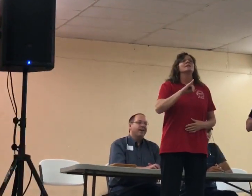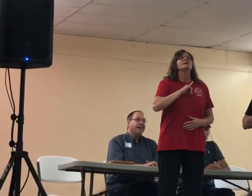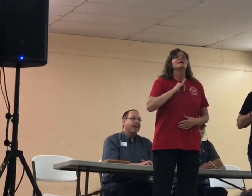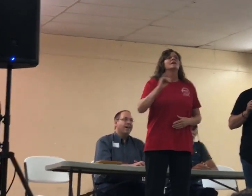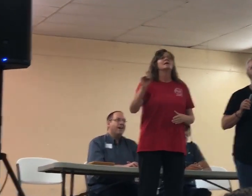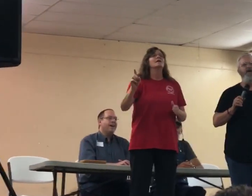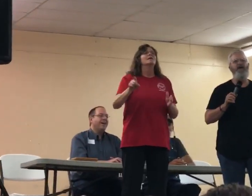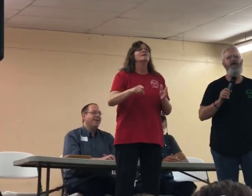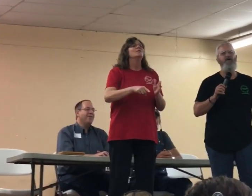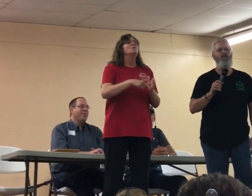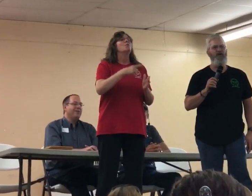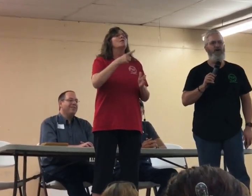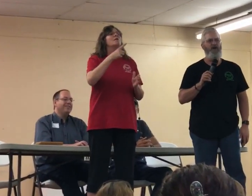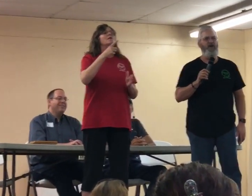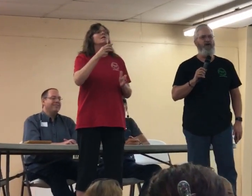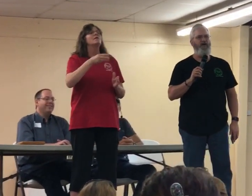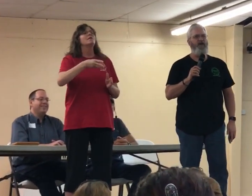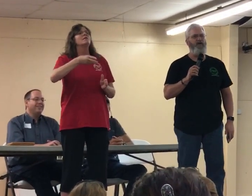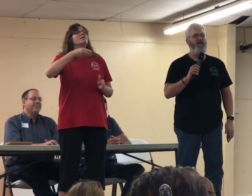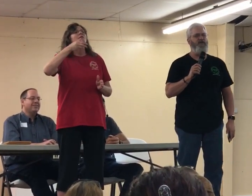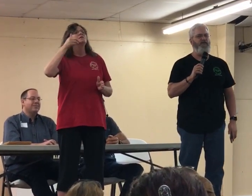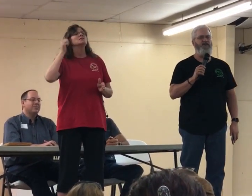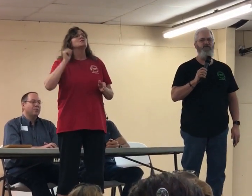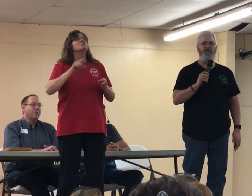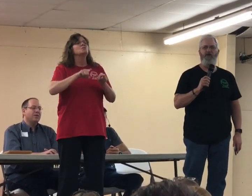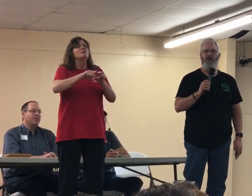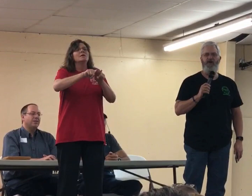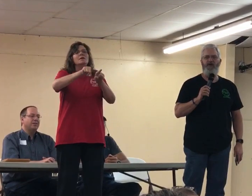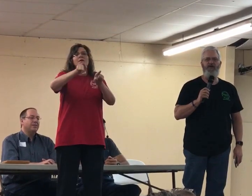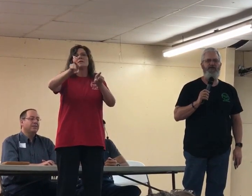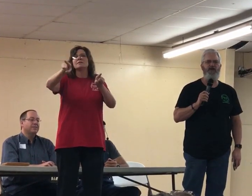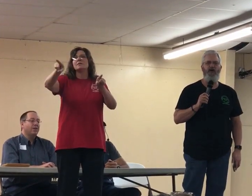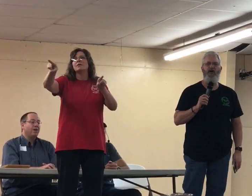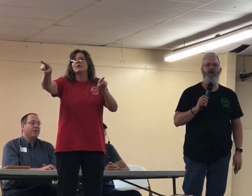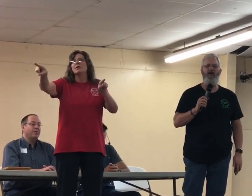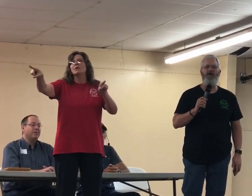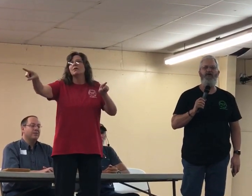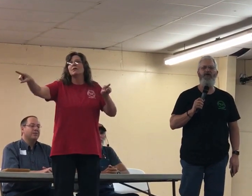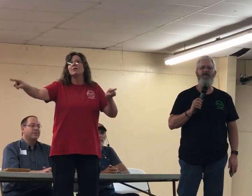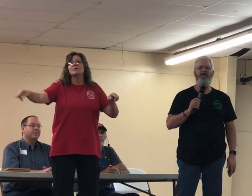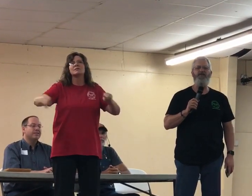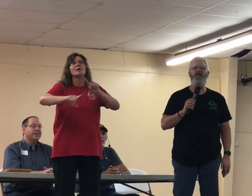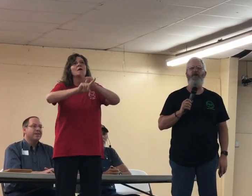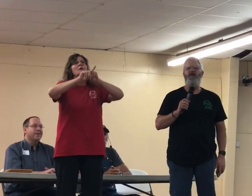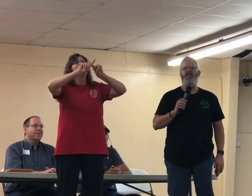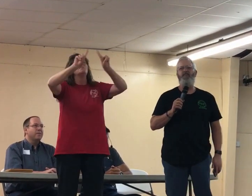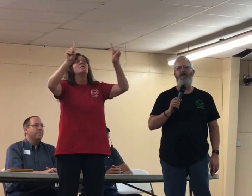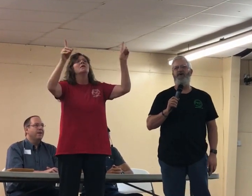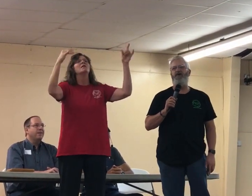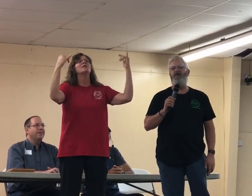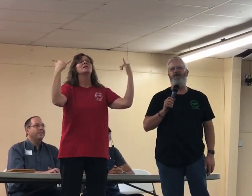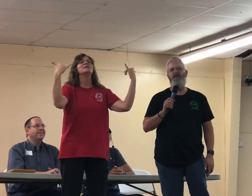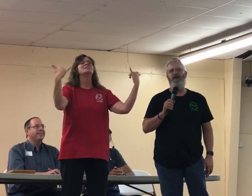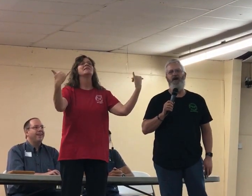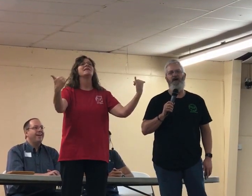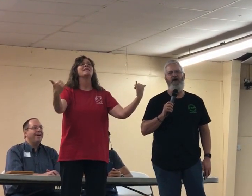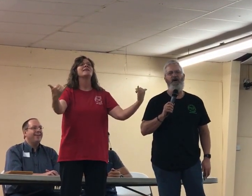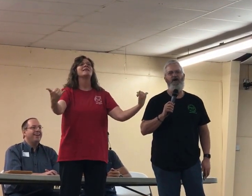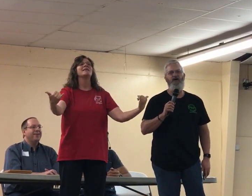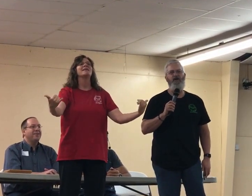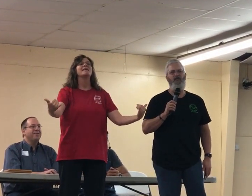I once was lost, but